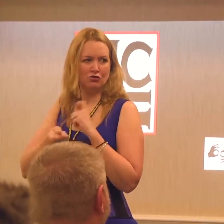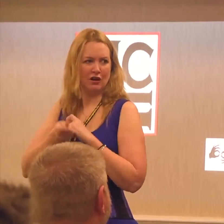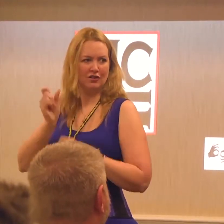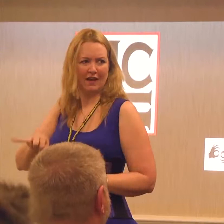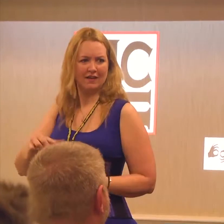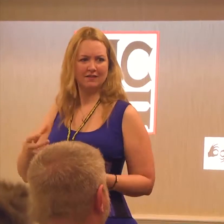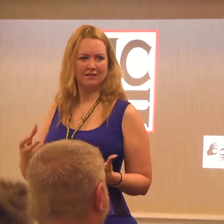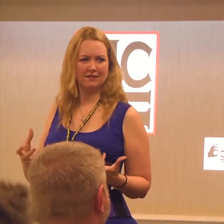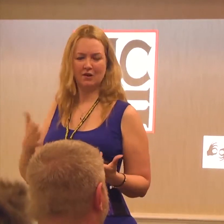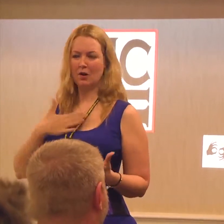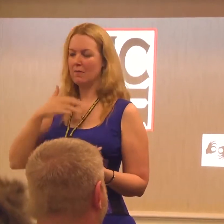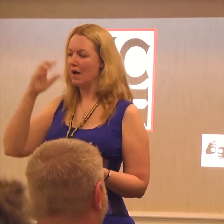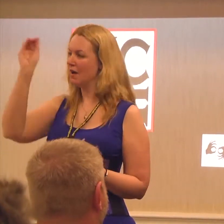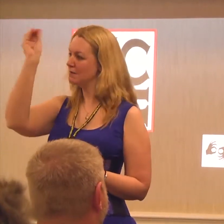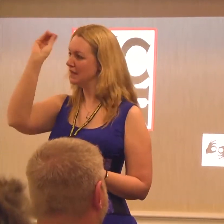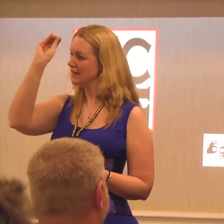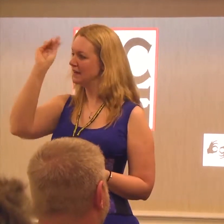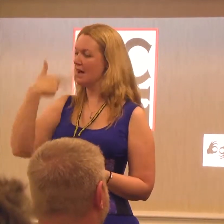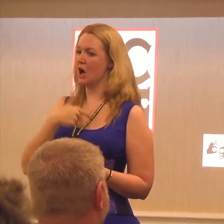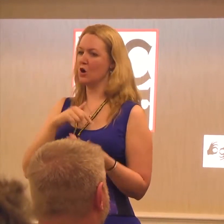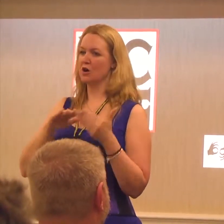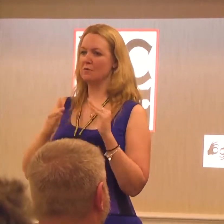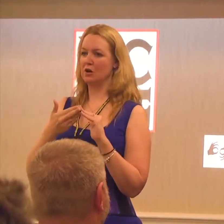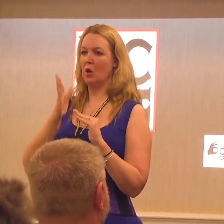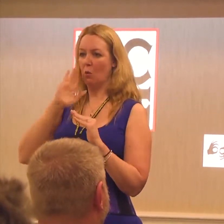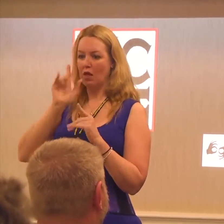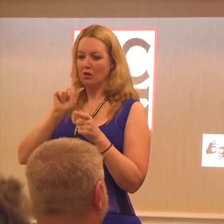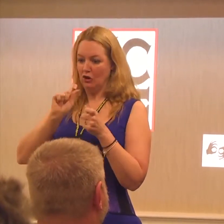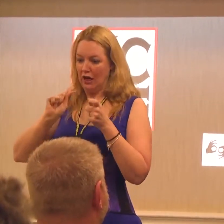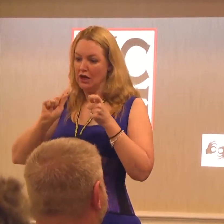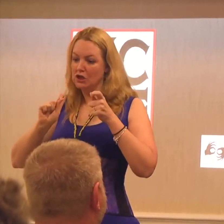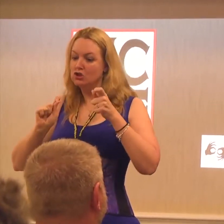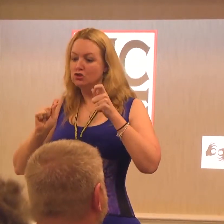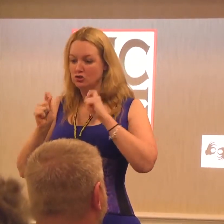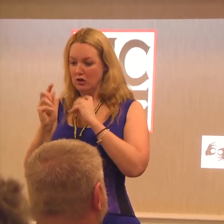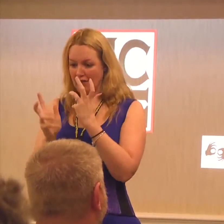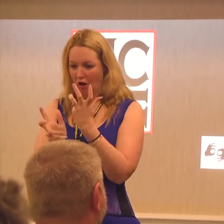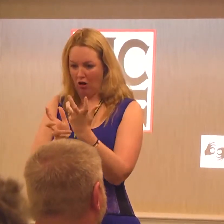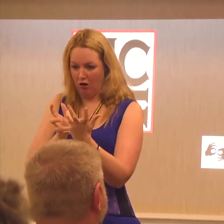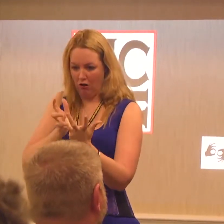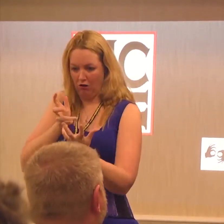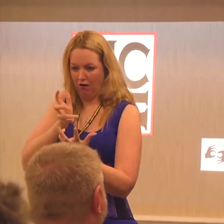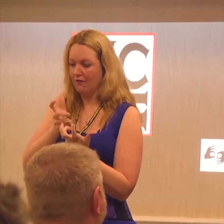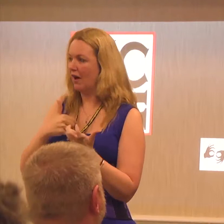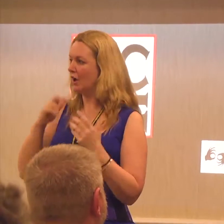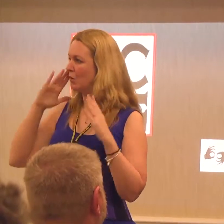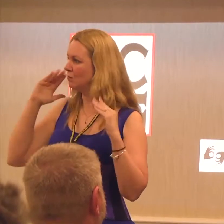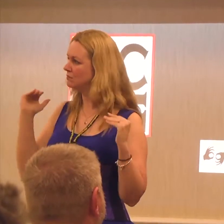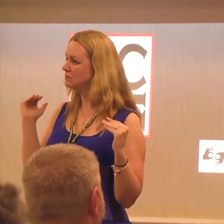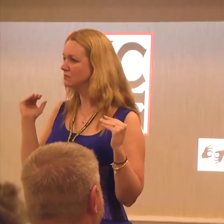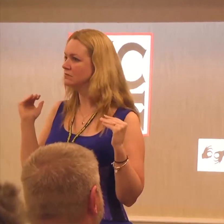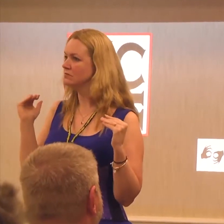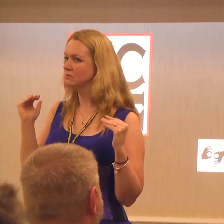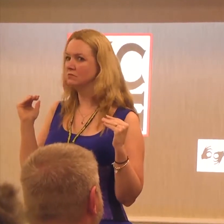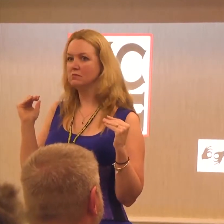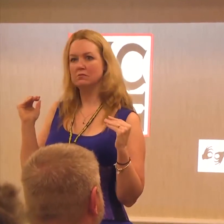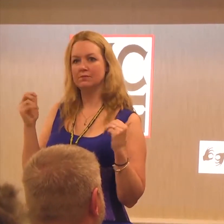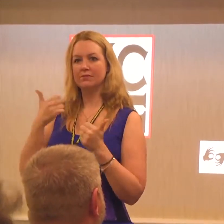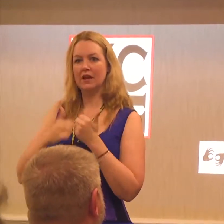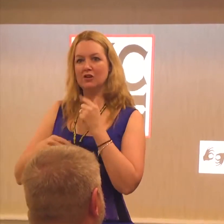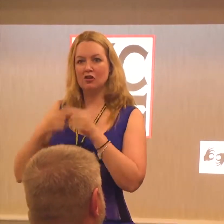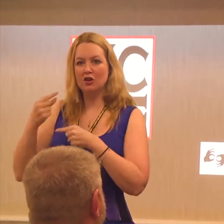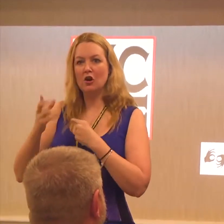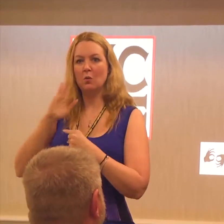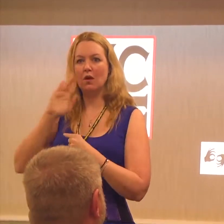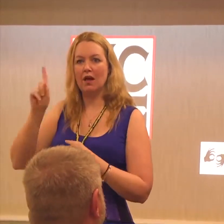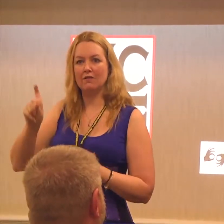In my opinion, our community will always be changing and evolving, or at least I hope so. Each generation will have